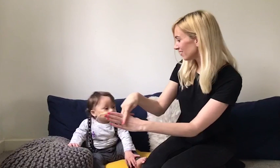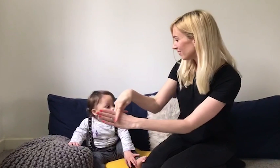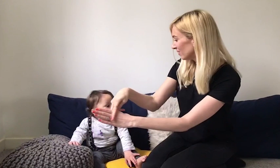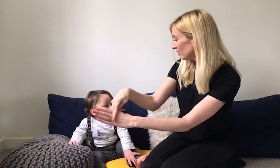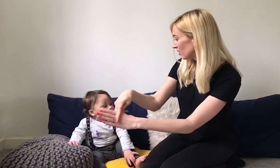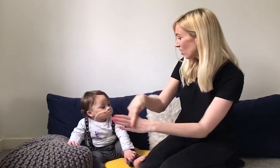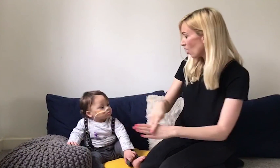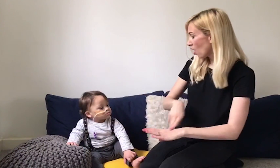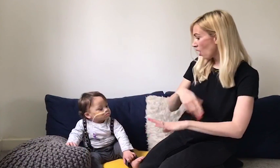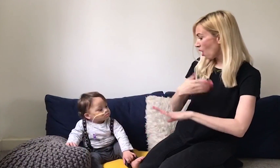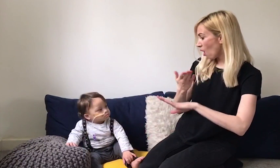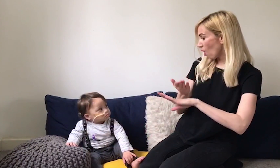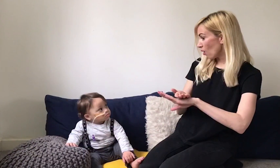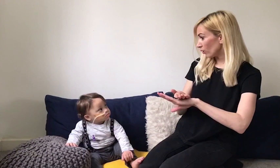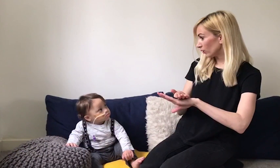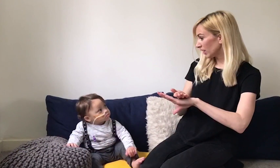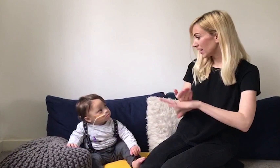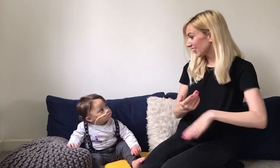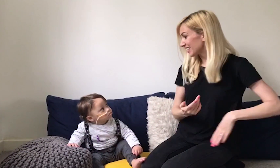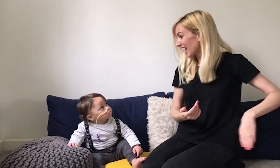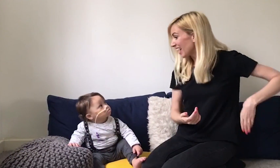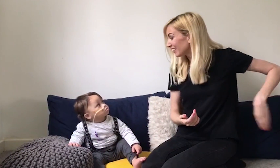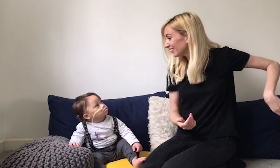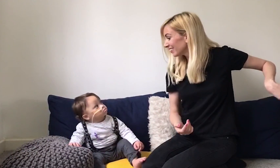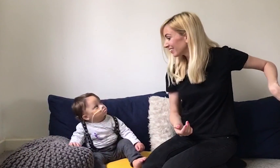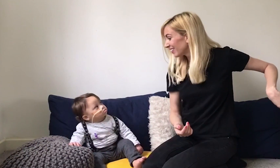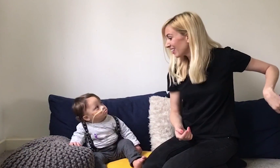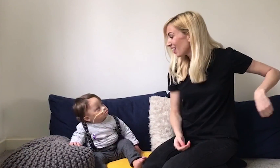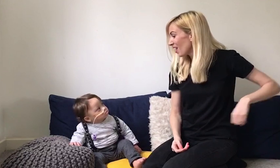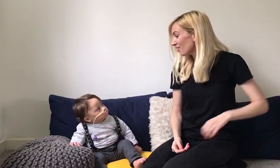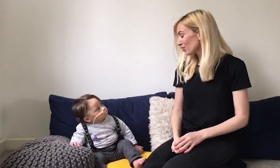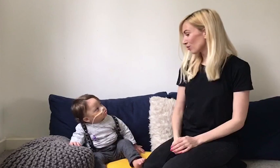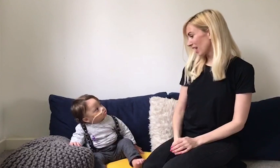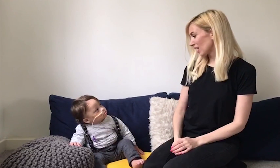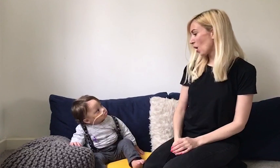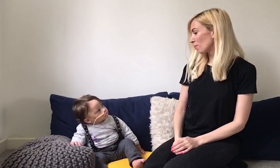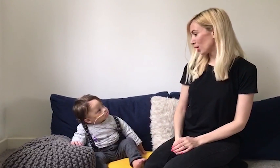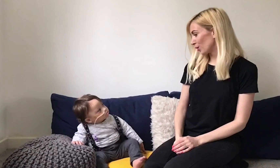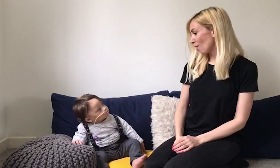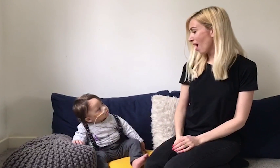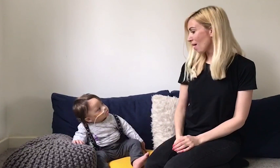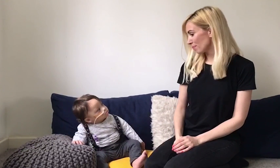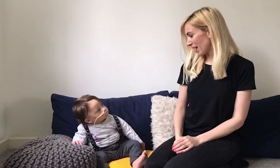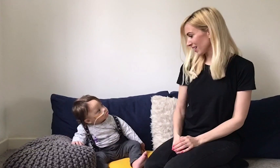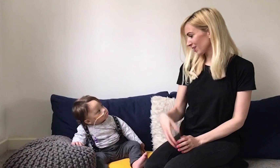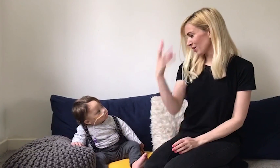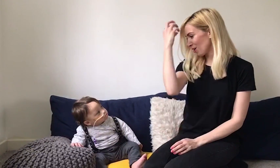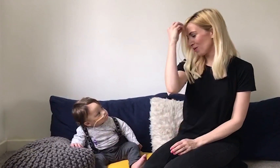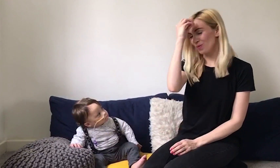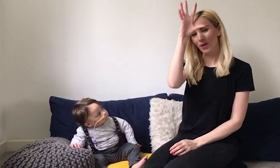sail on the tail of the grey-blue humpback